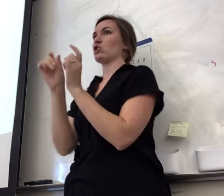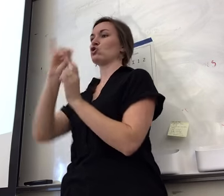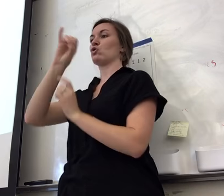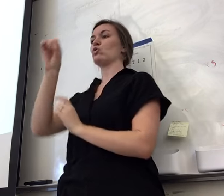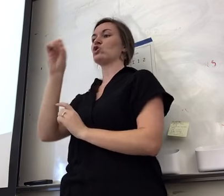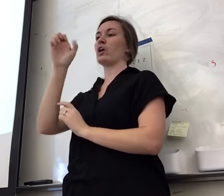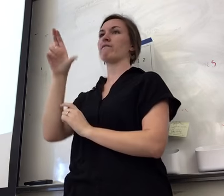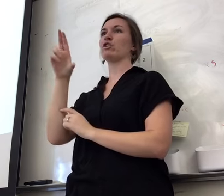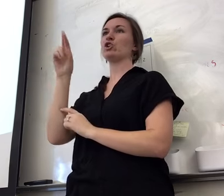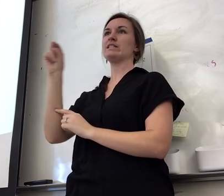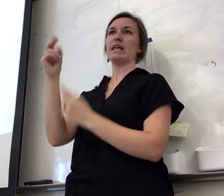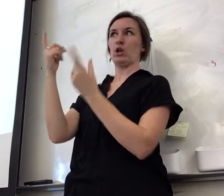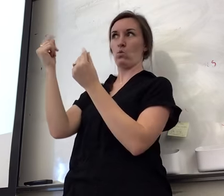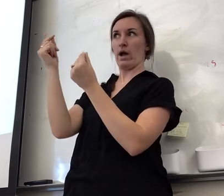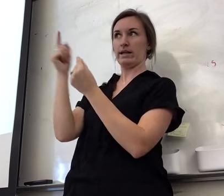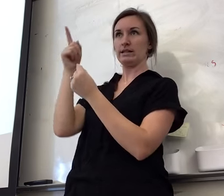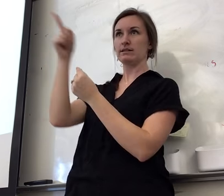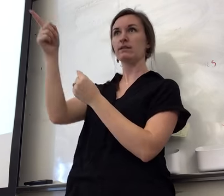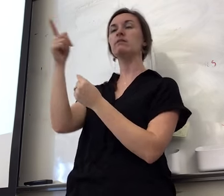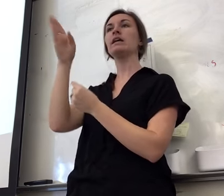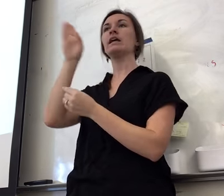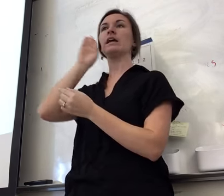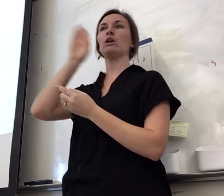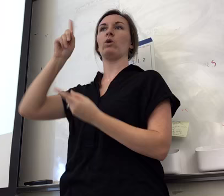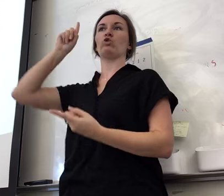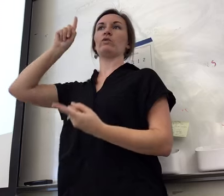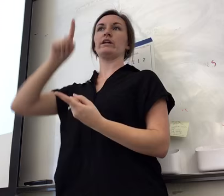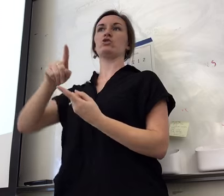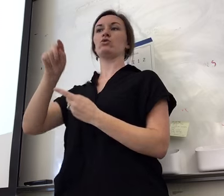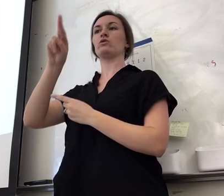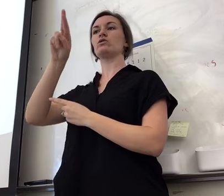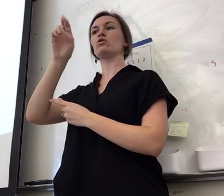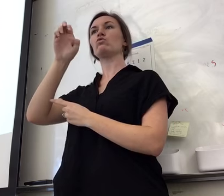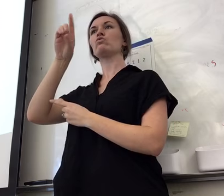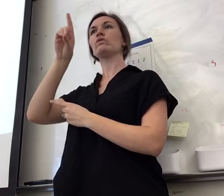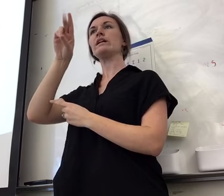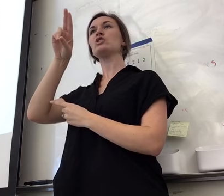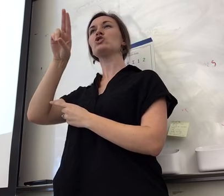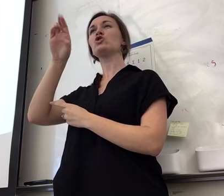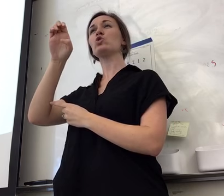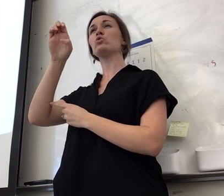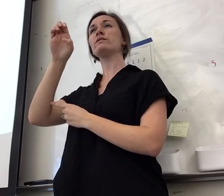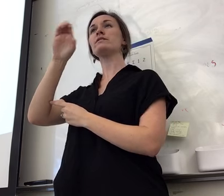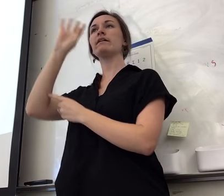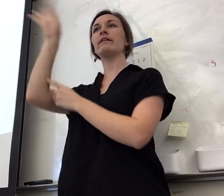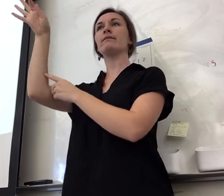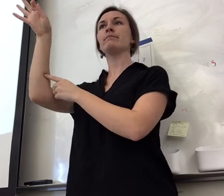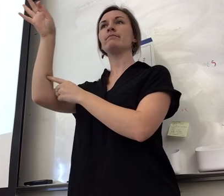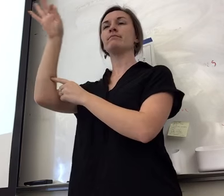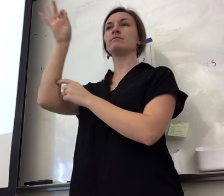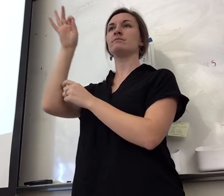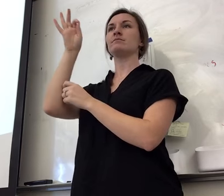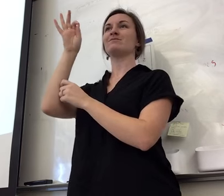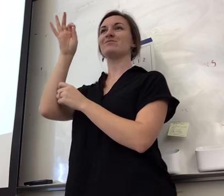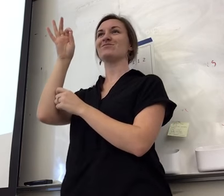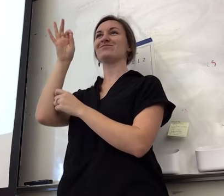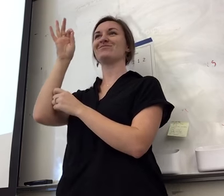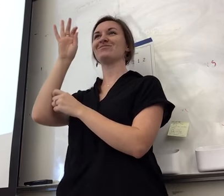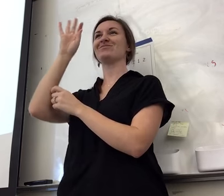he's going to reduce the federal power. That's Thomas Jefferson. And this makes